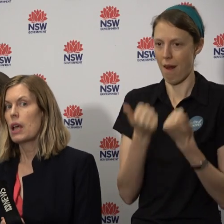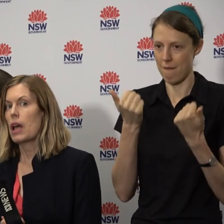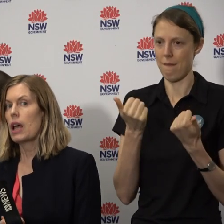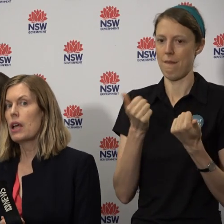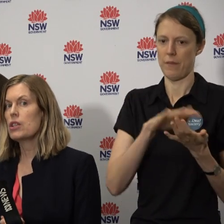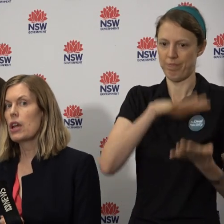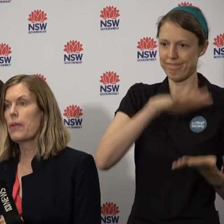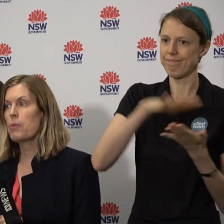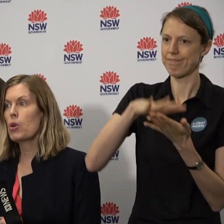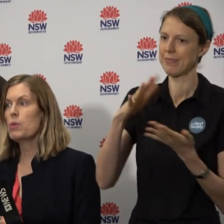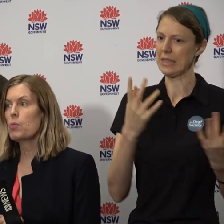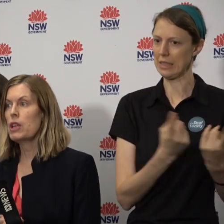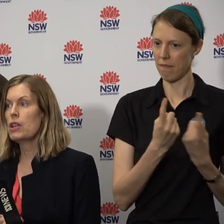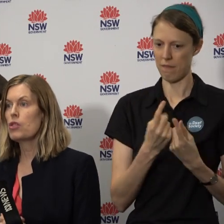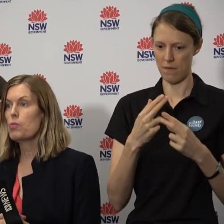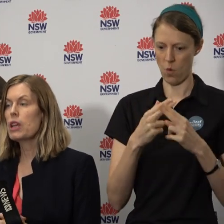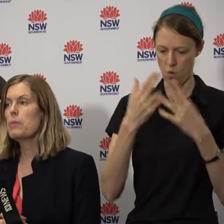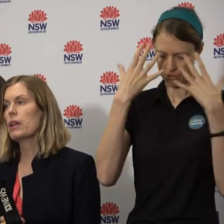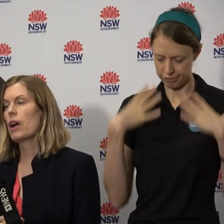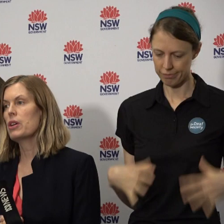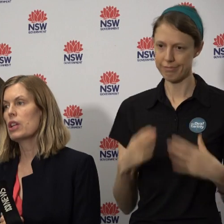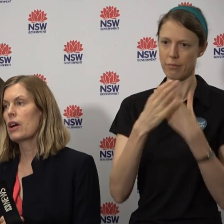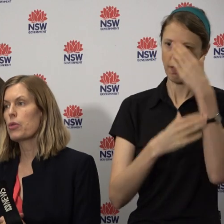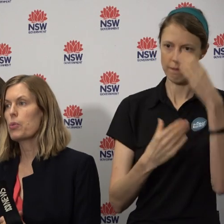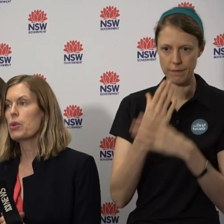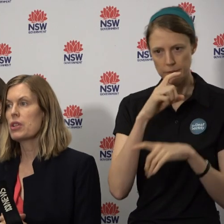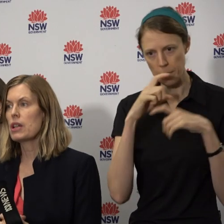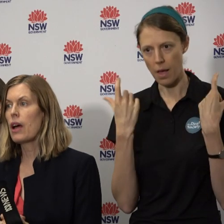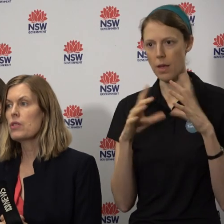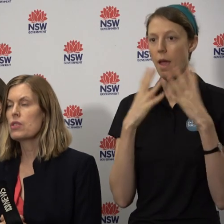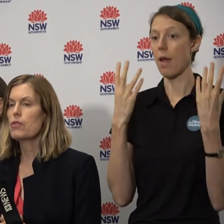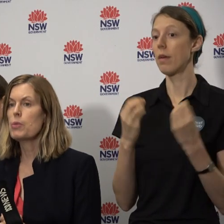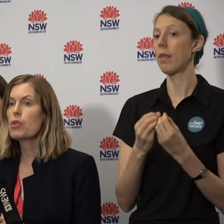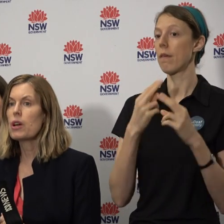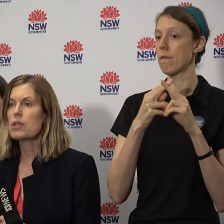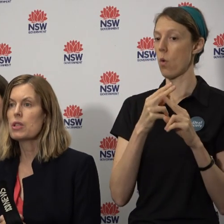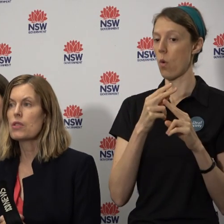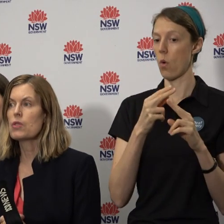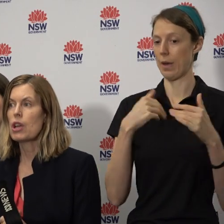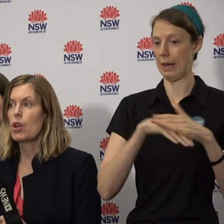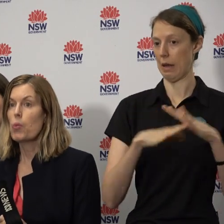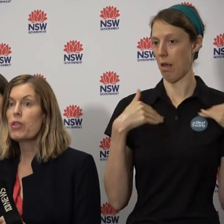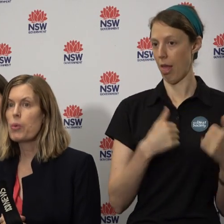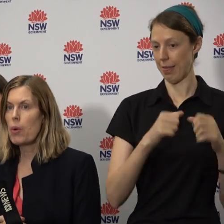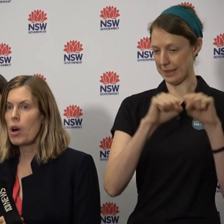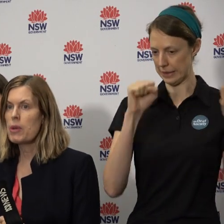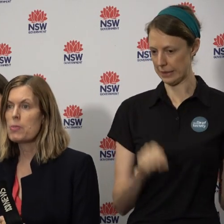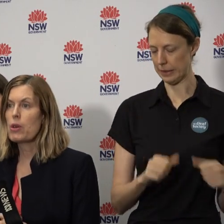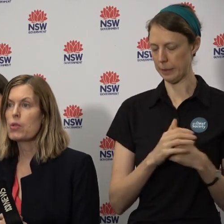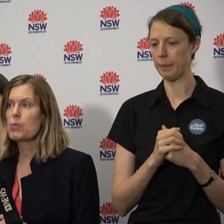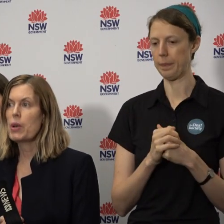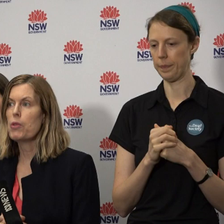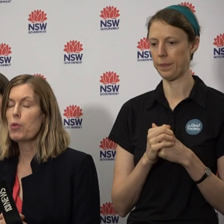system, and at the moment we need to really be encouraging our health workers and others to familiarise themselves with the